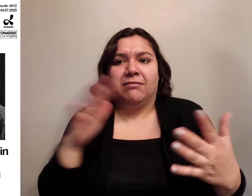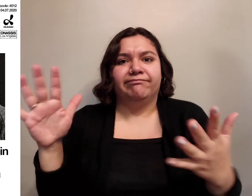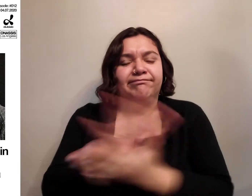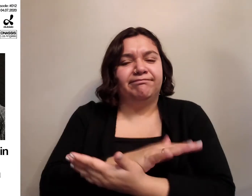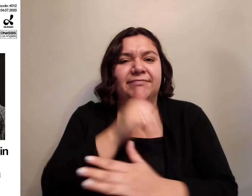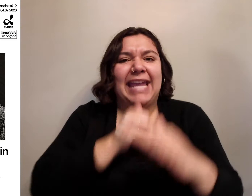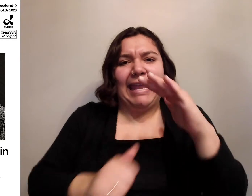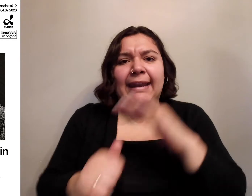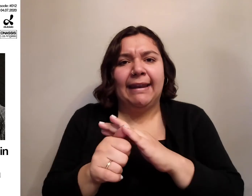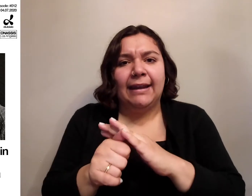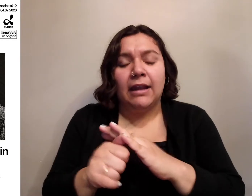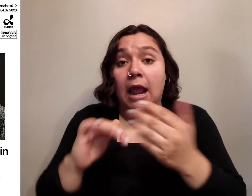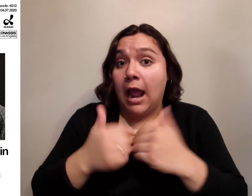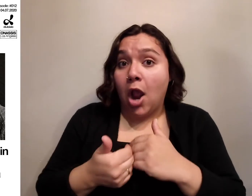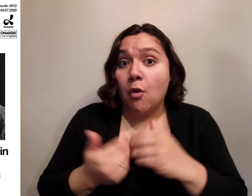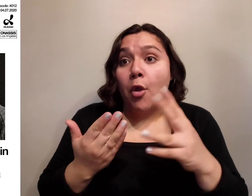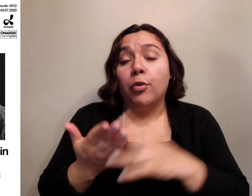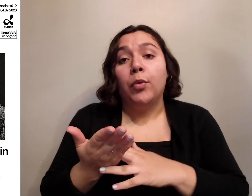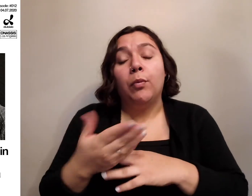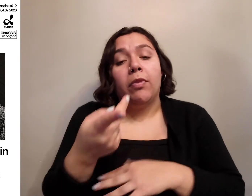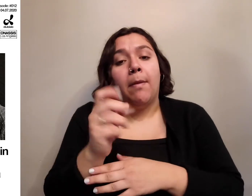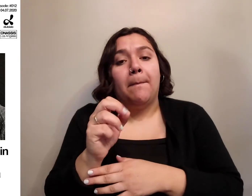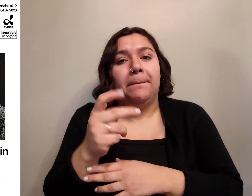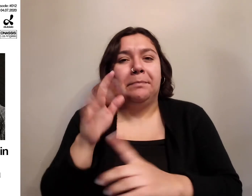hidden through our popular culture.